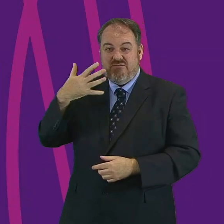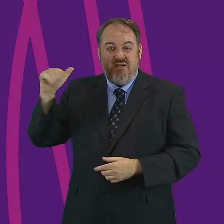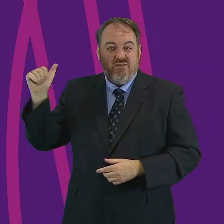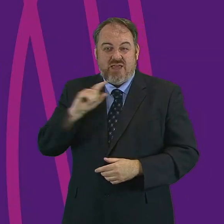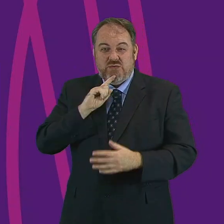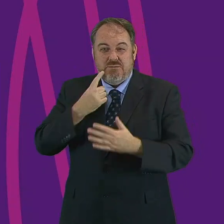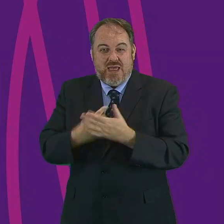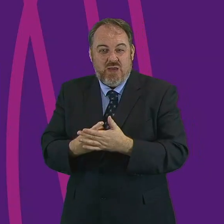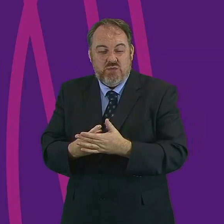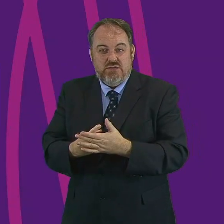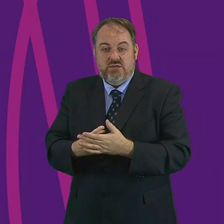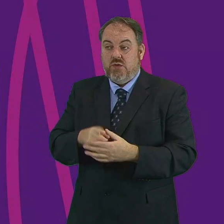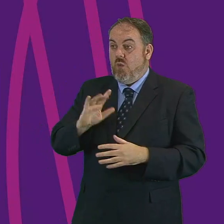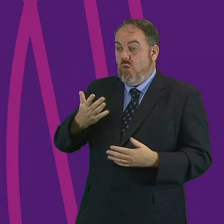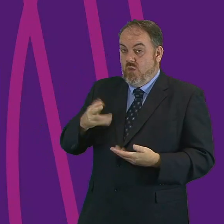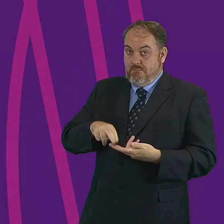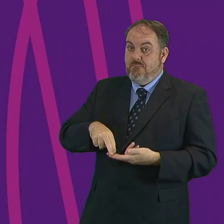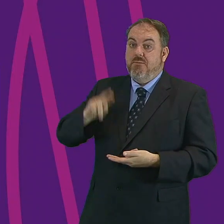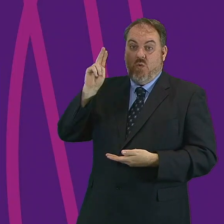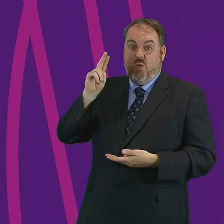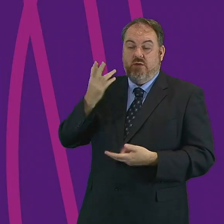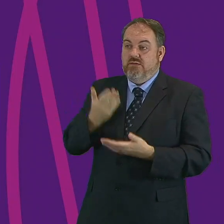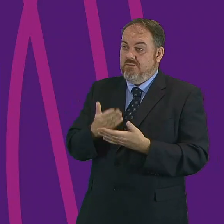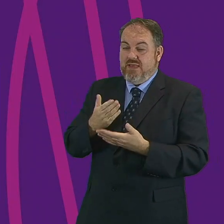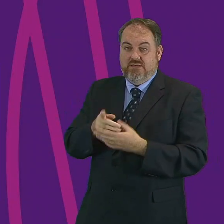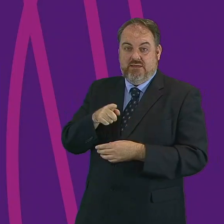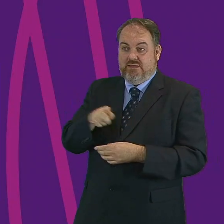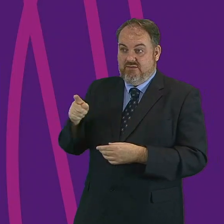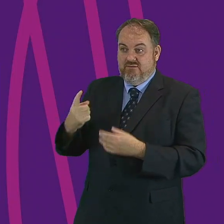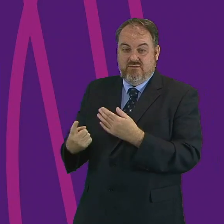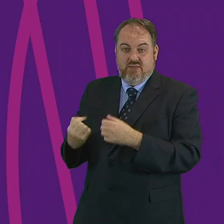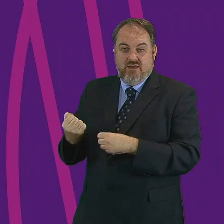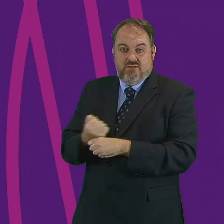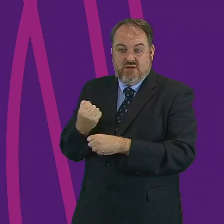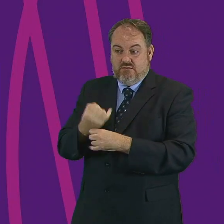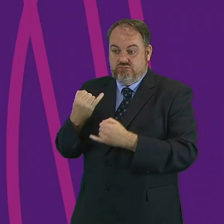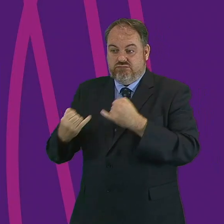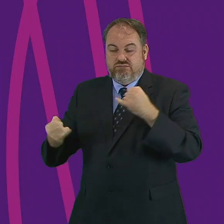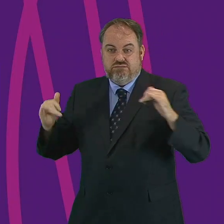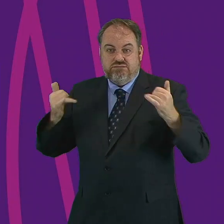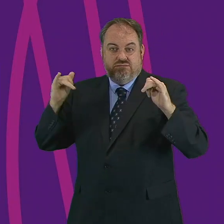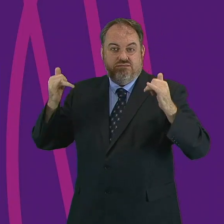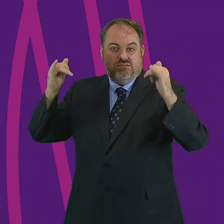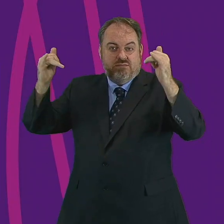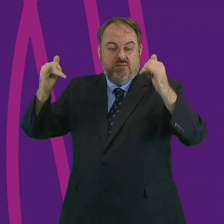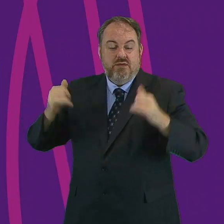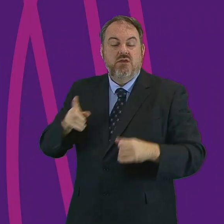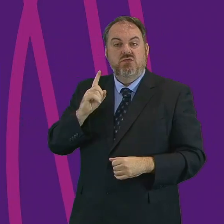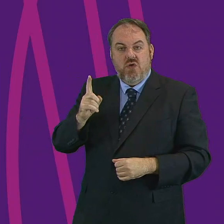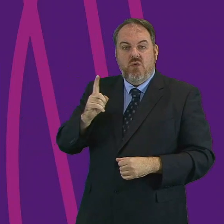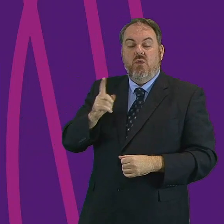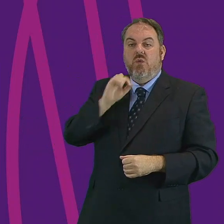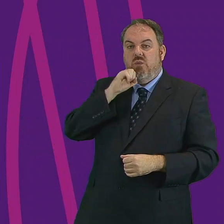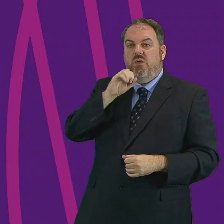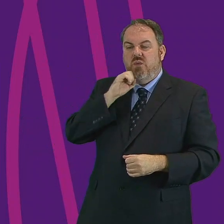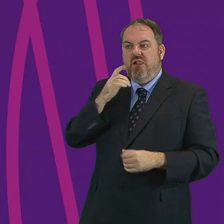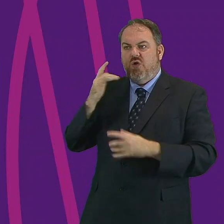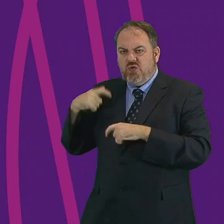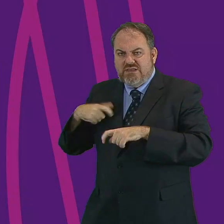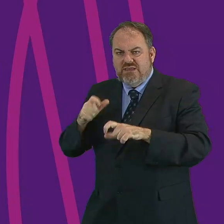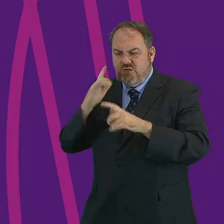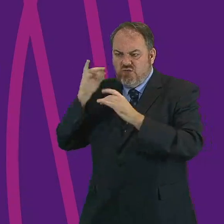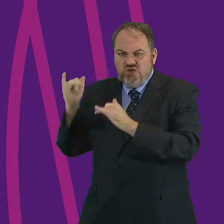young people want to socialise and see friends. Of course I do. There's nothing more natural than that. But house parties right now are a danger. They're a danger to